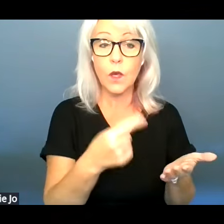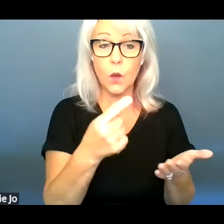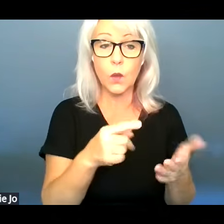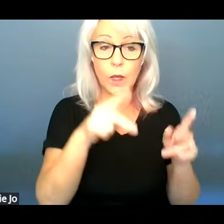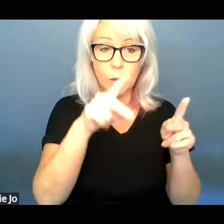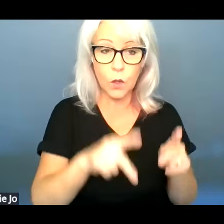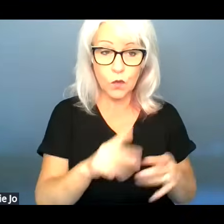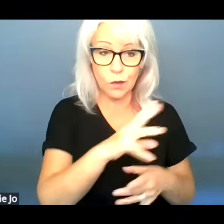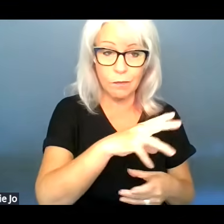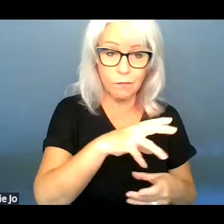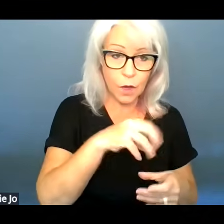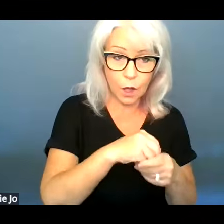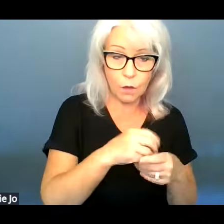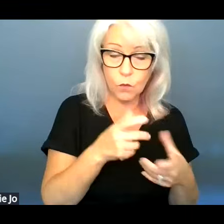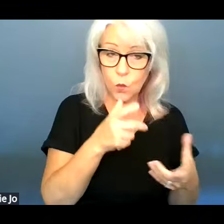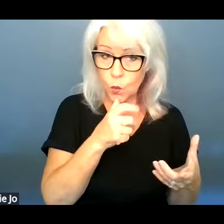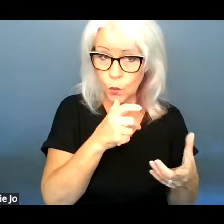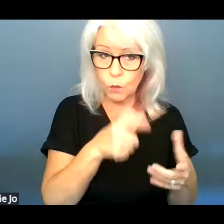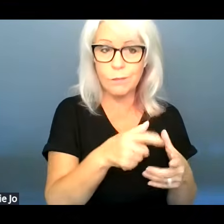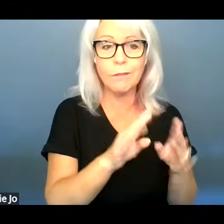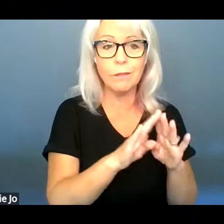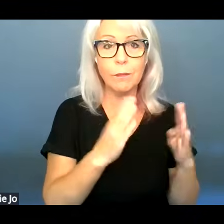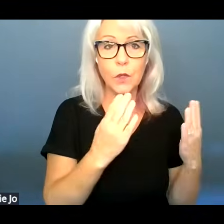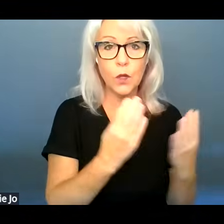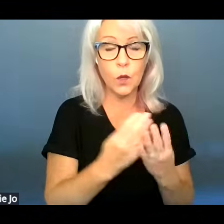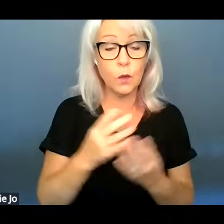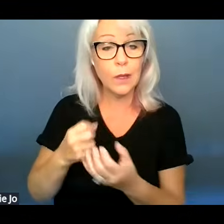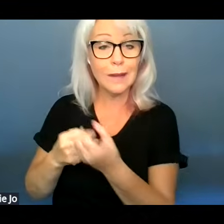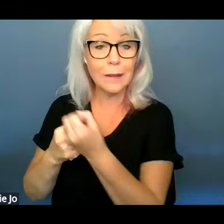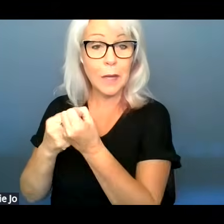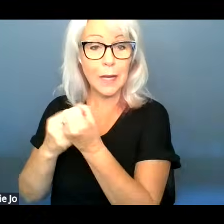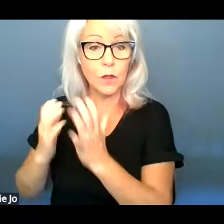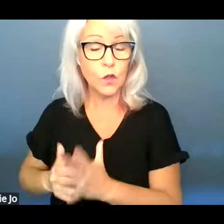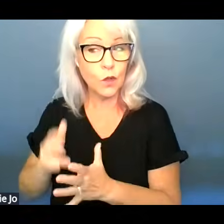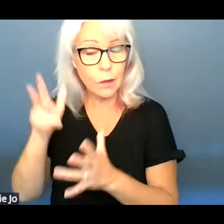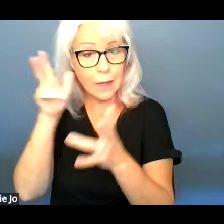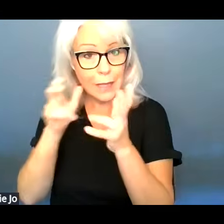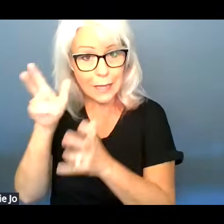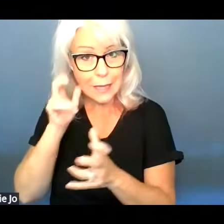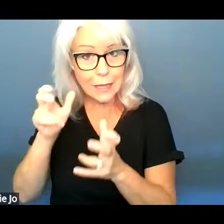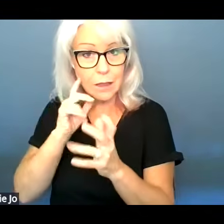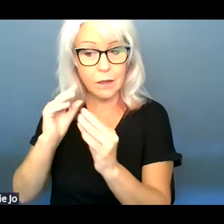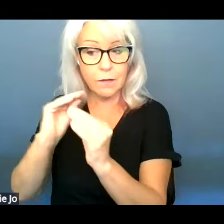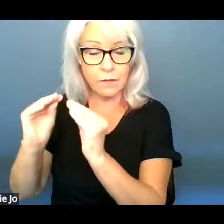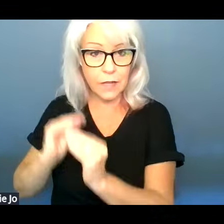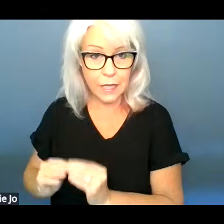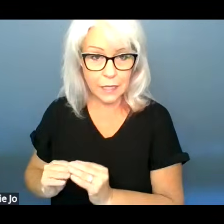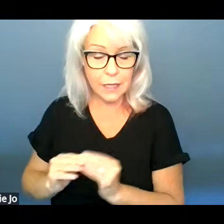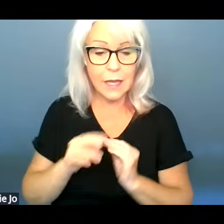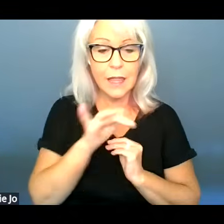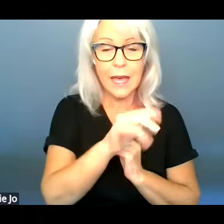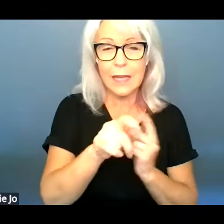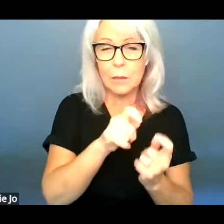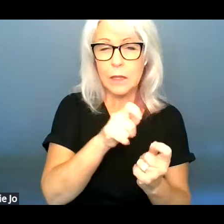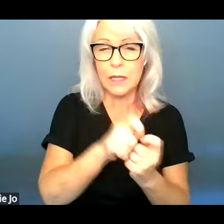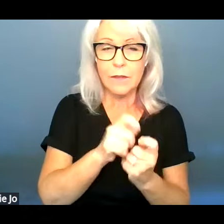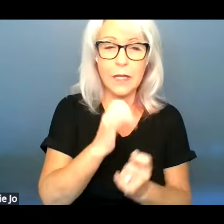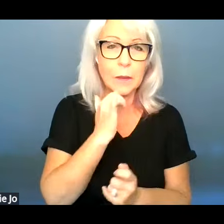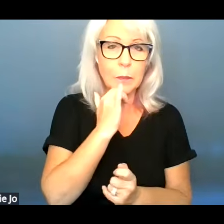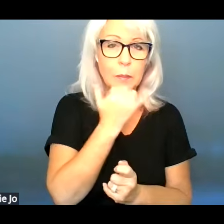Bureau. The sponsor listened and fixed that. I acknowledge that. That particular defect is